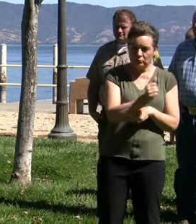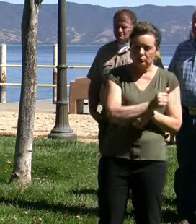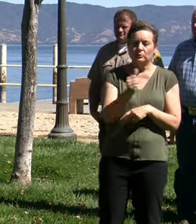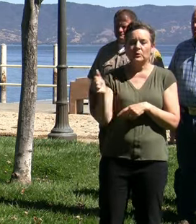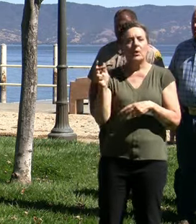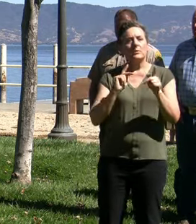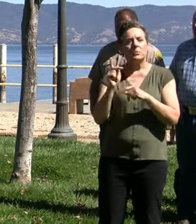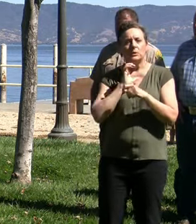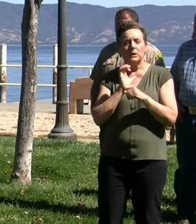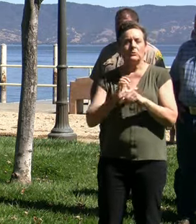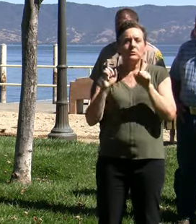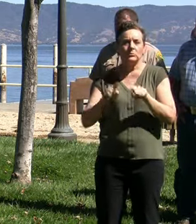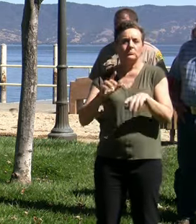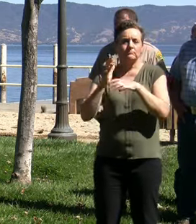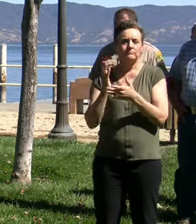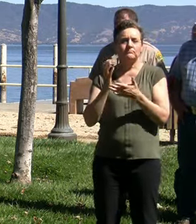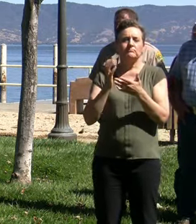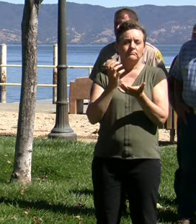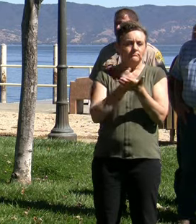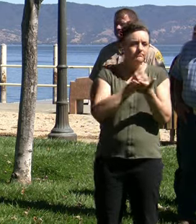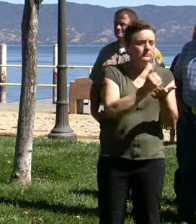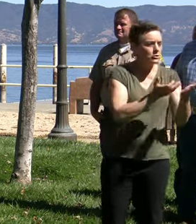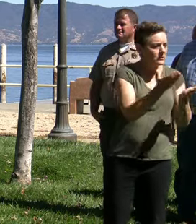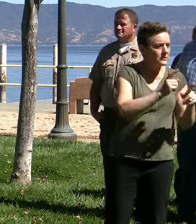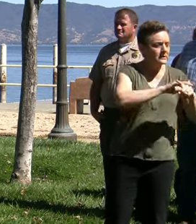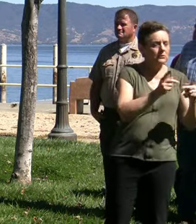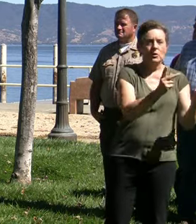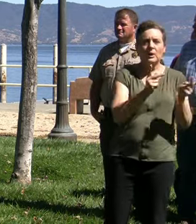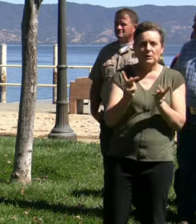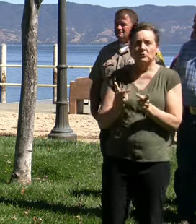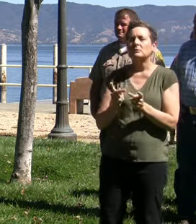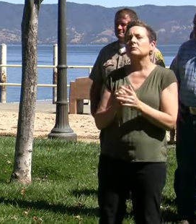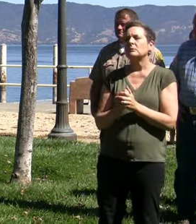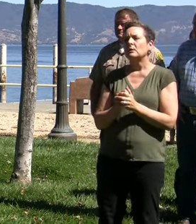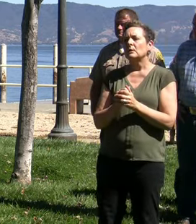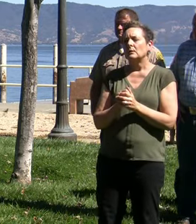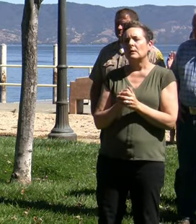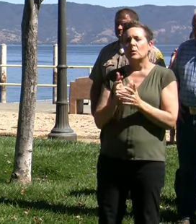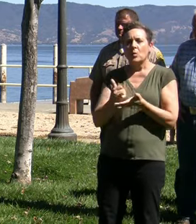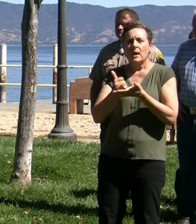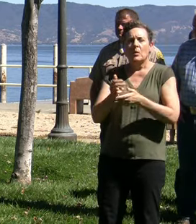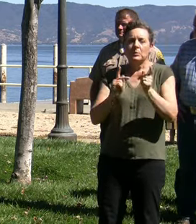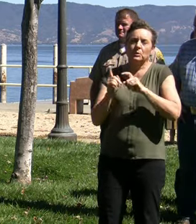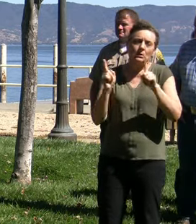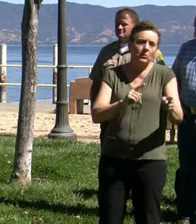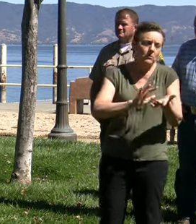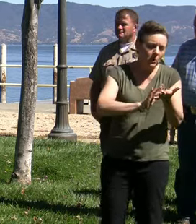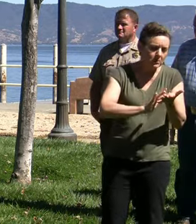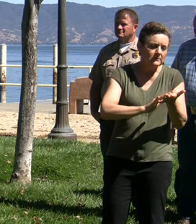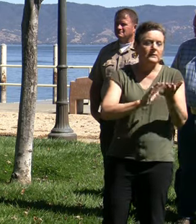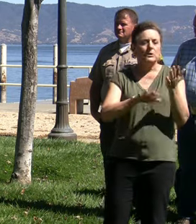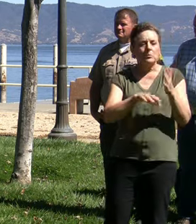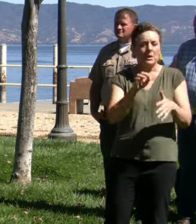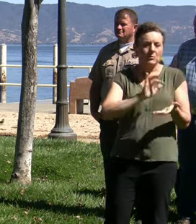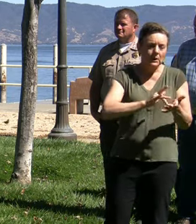among those locations, and it will be a very welcome opportunity for those who need to travel to the pharmacies and perhaps other